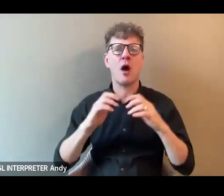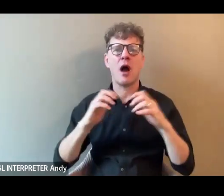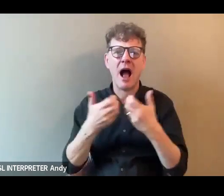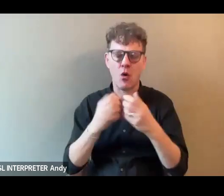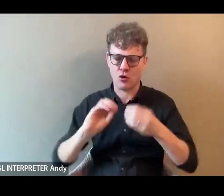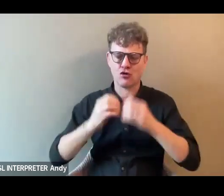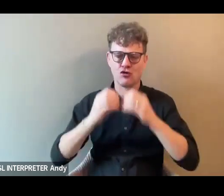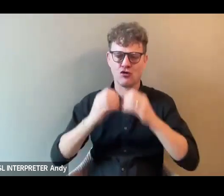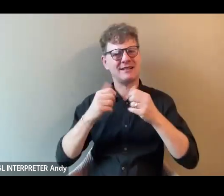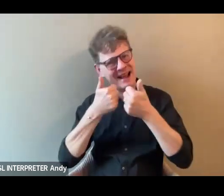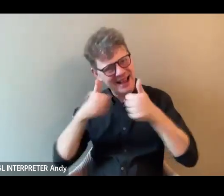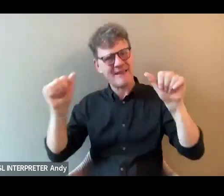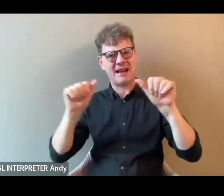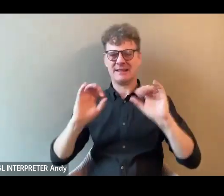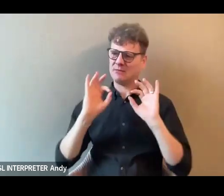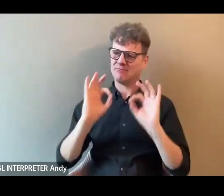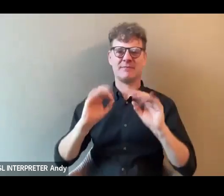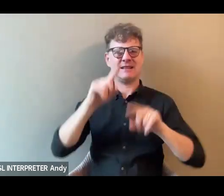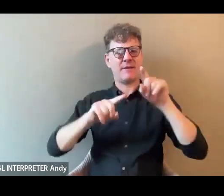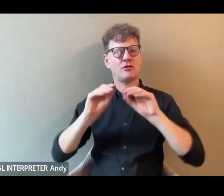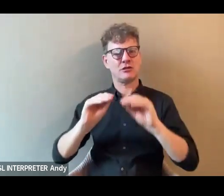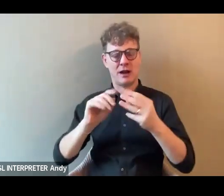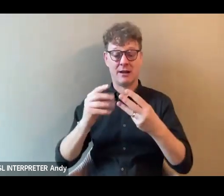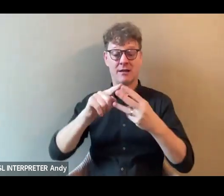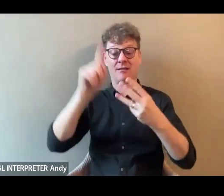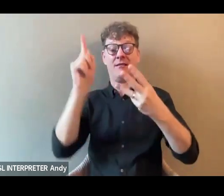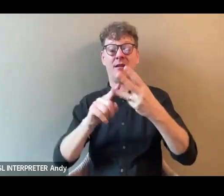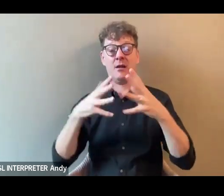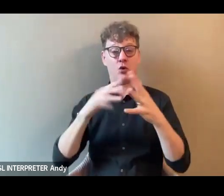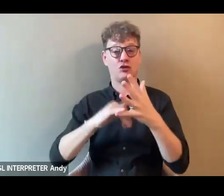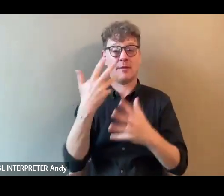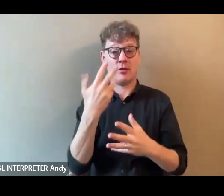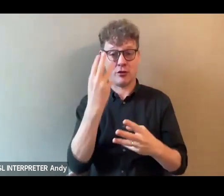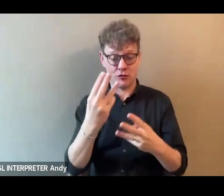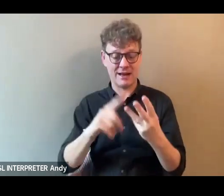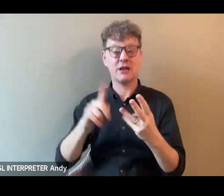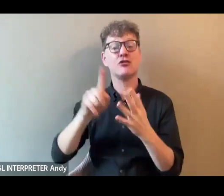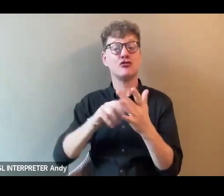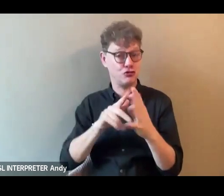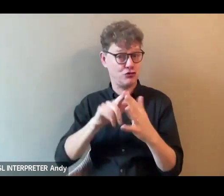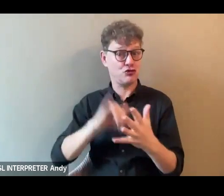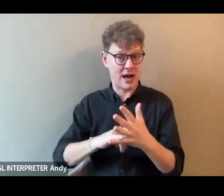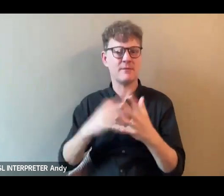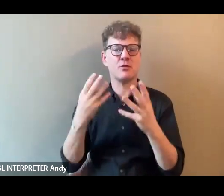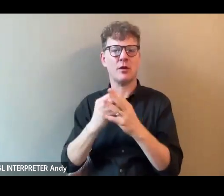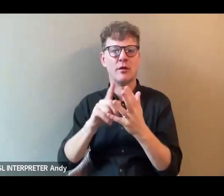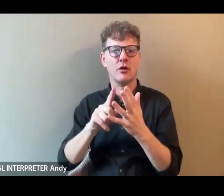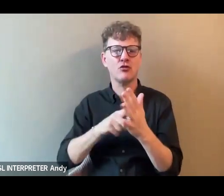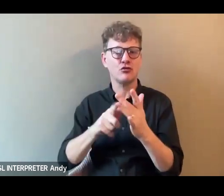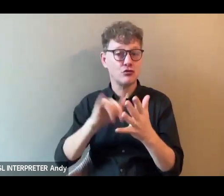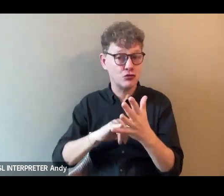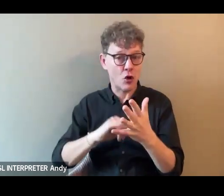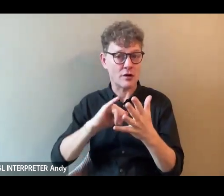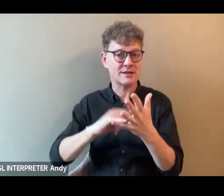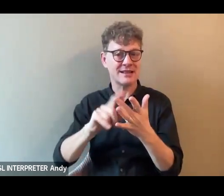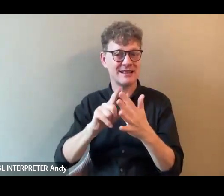diversity training as well. And then James has been working with Joss and Siddhartha, looking at the